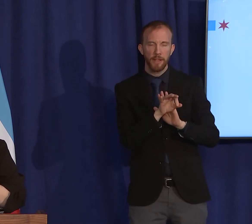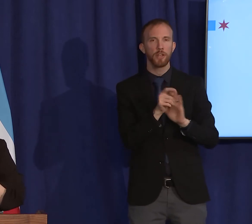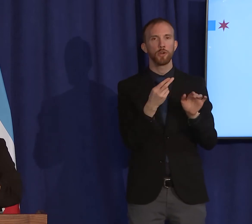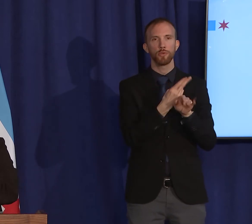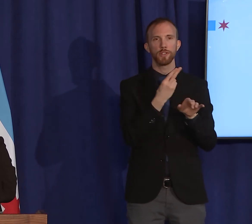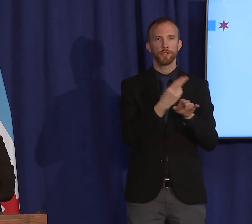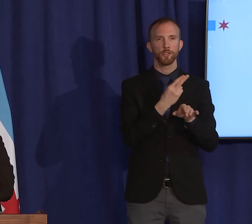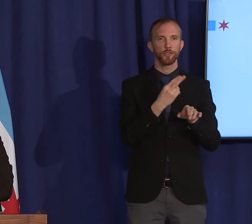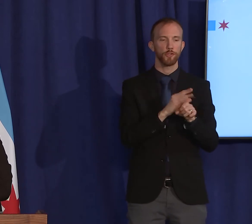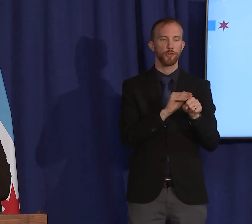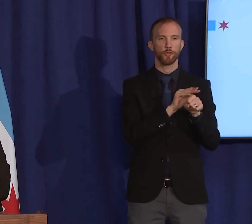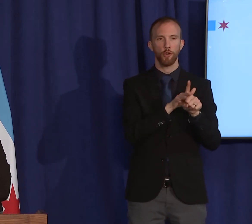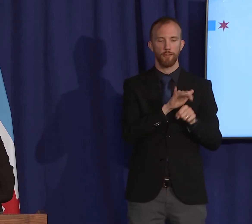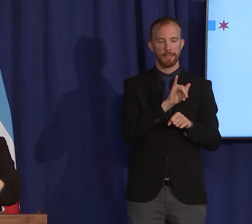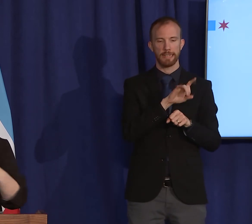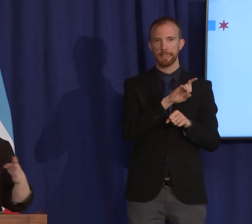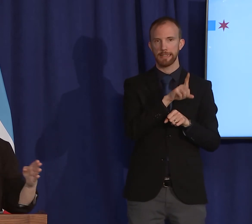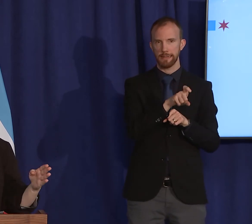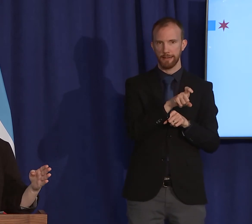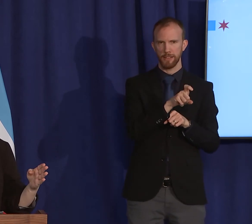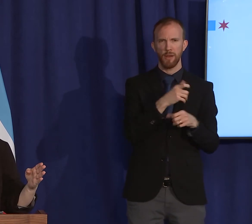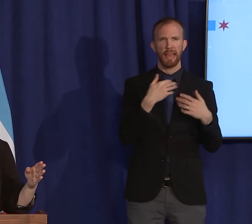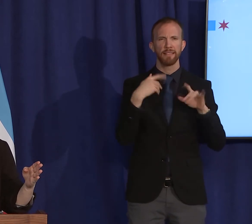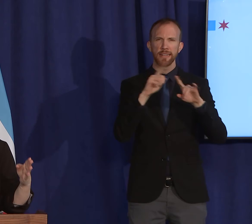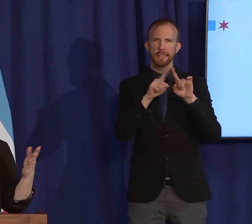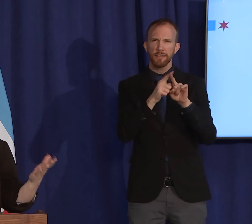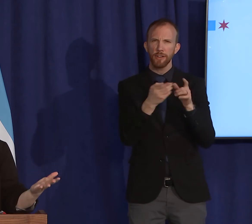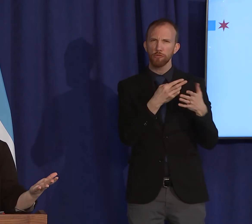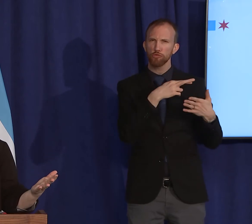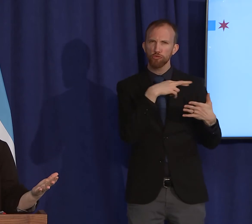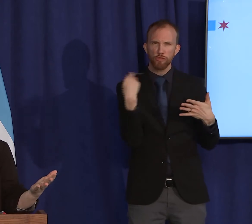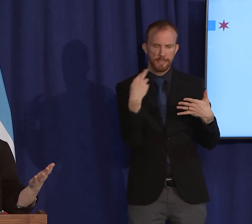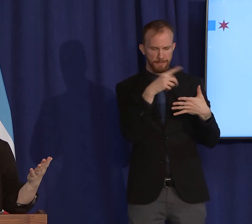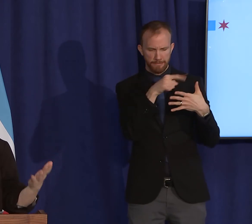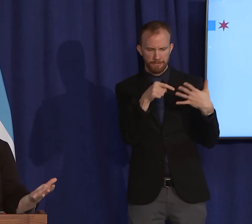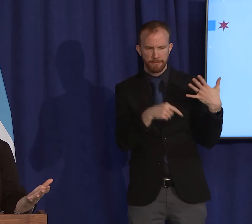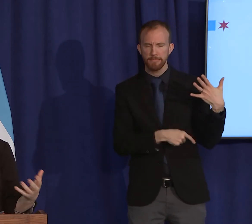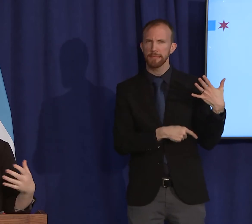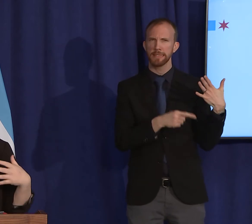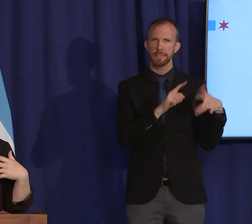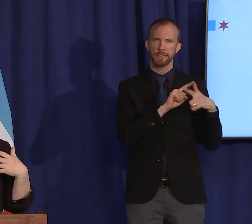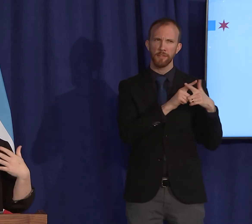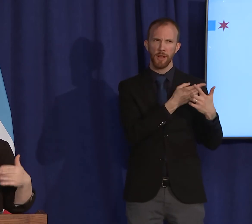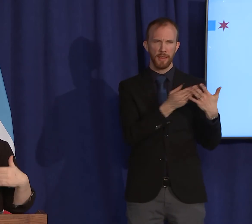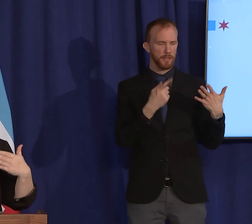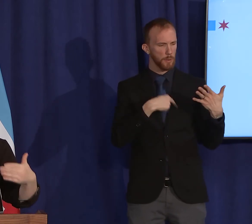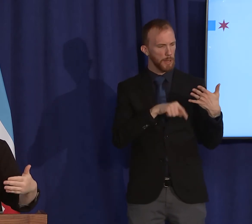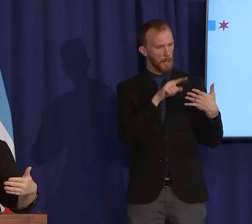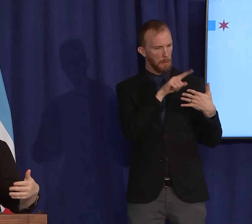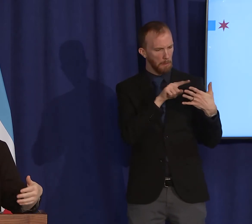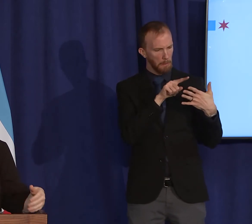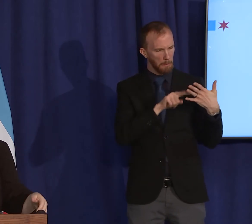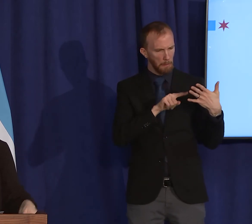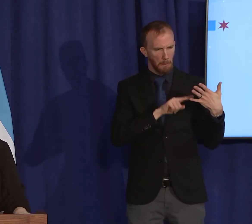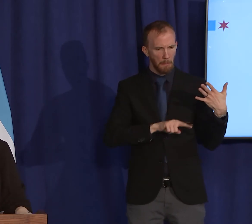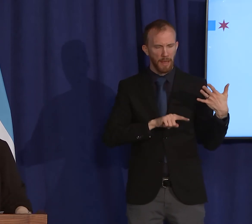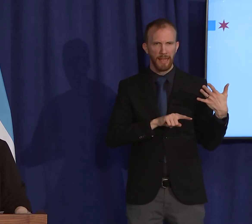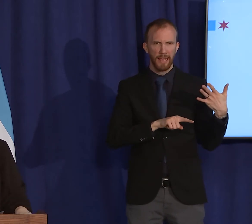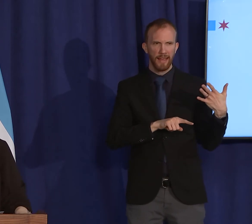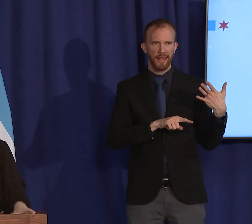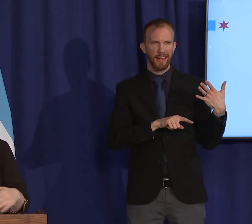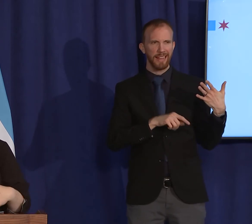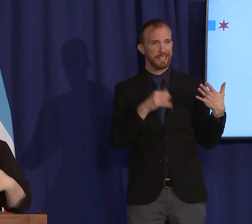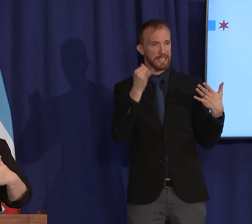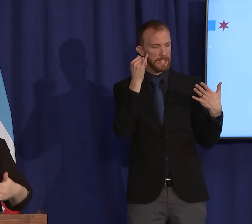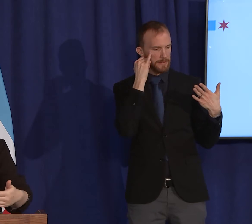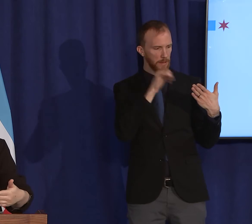we looked at risk factors that would probably suggest less access to vaccine in